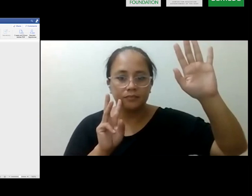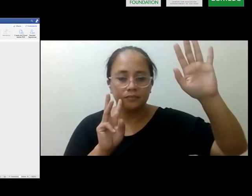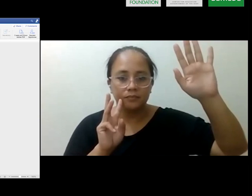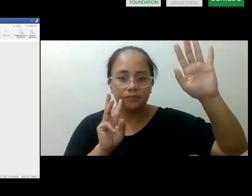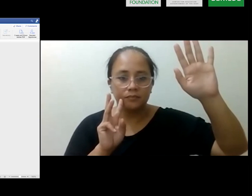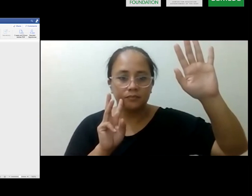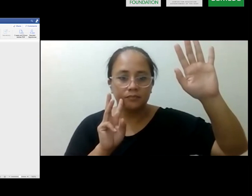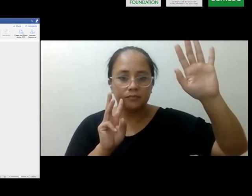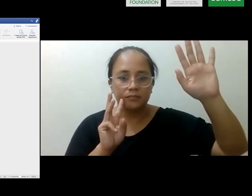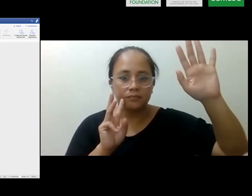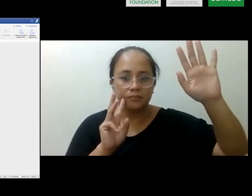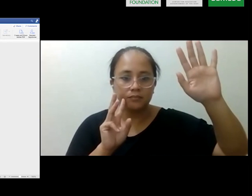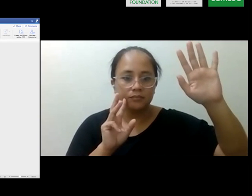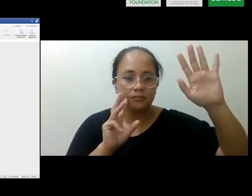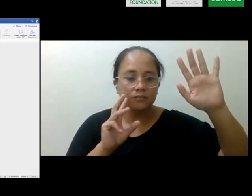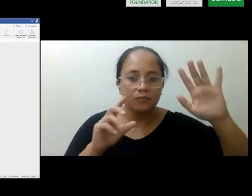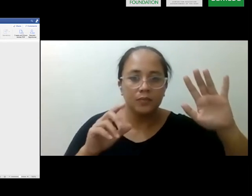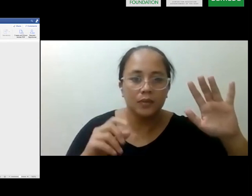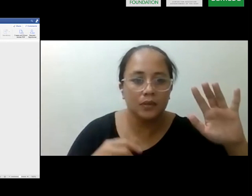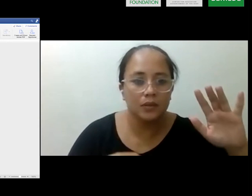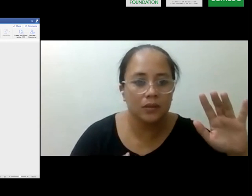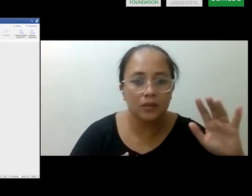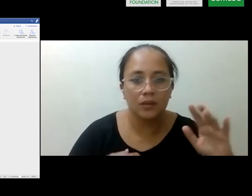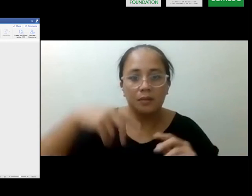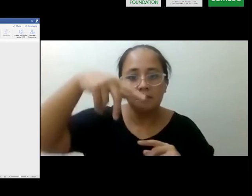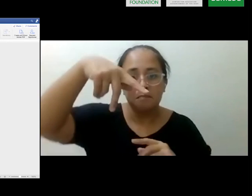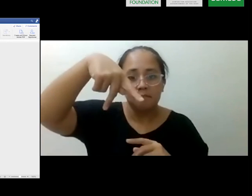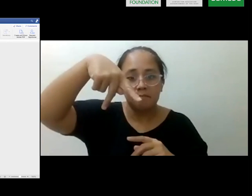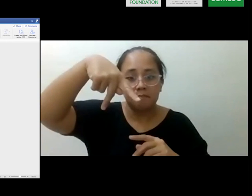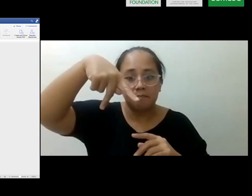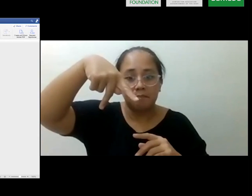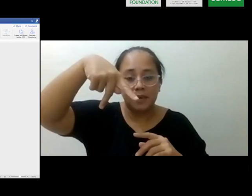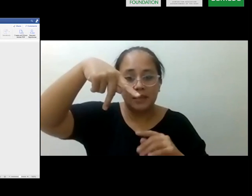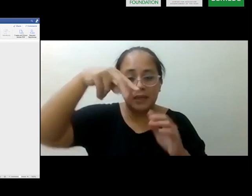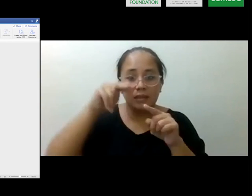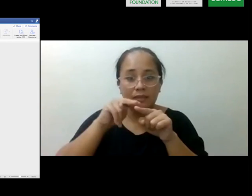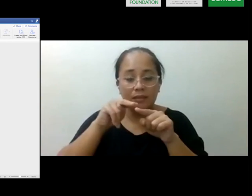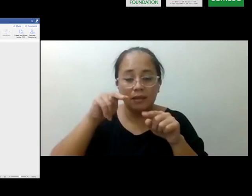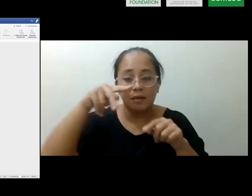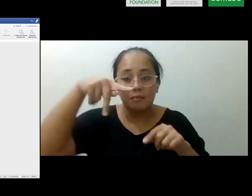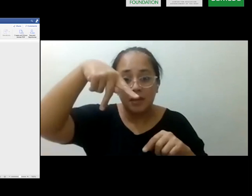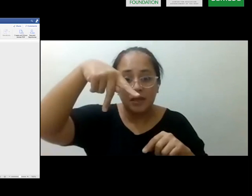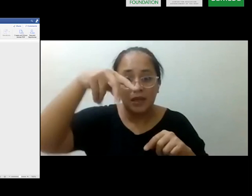close up the brackets around the predicate number under predicate.